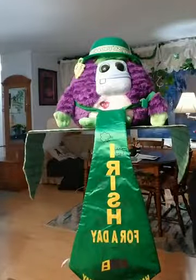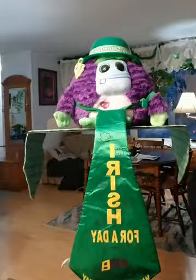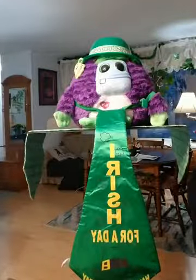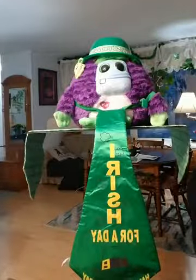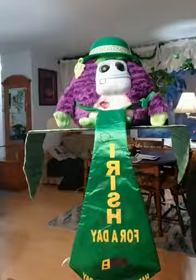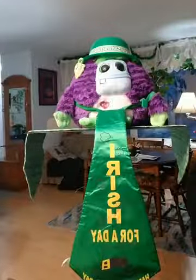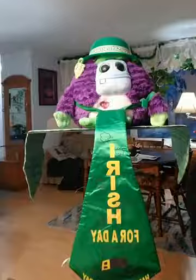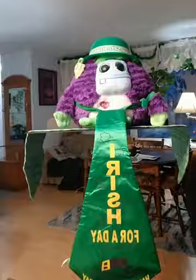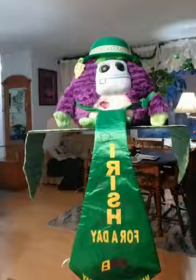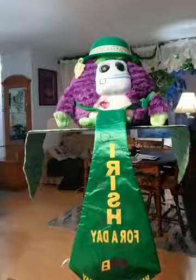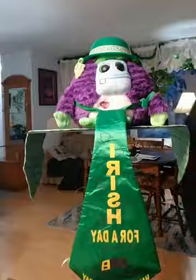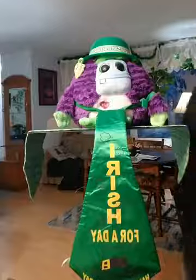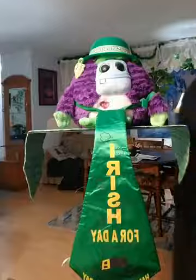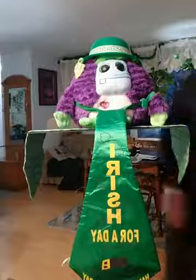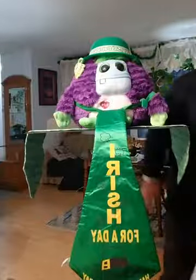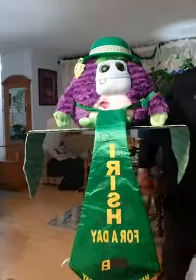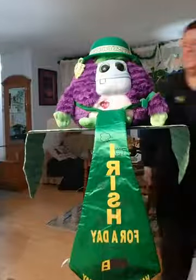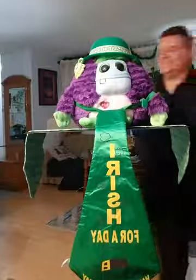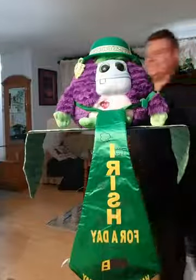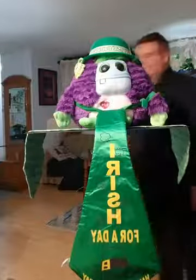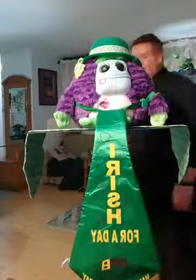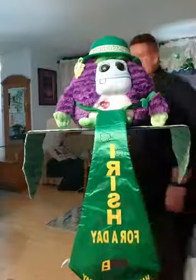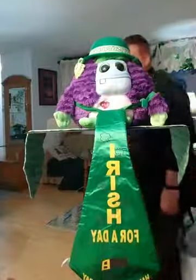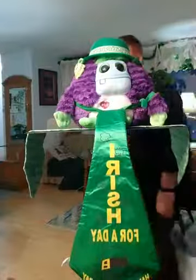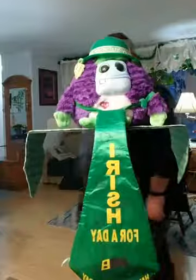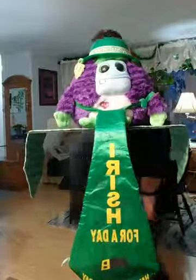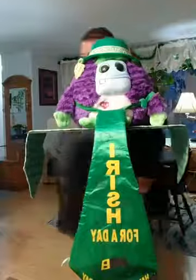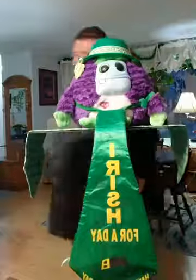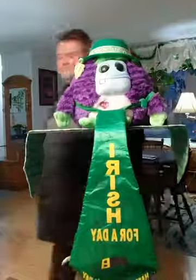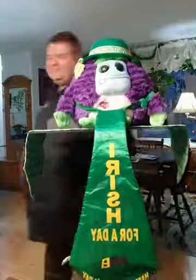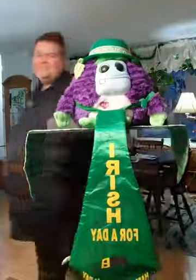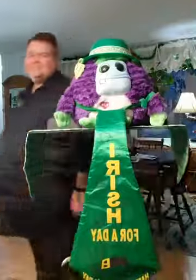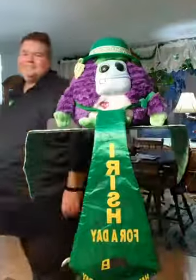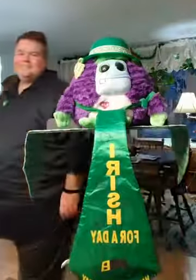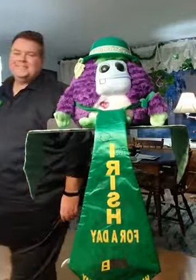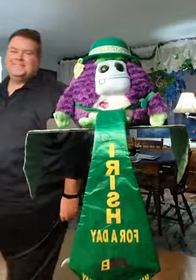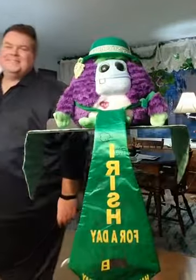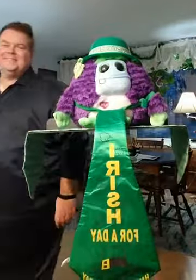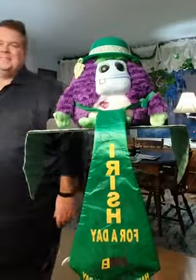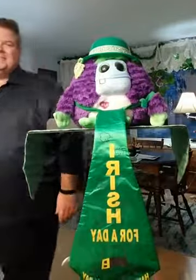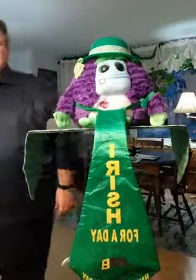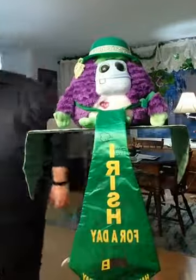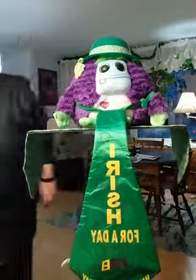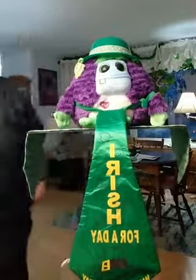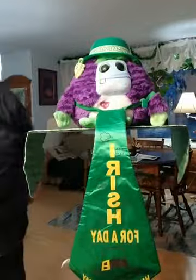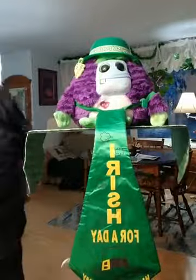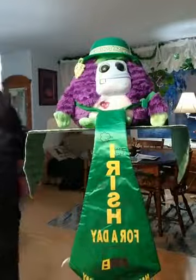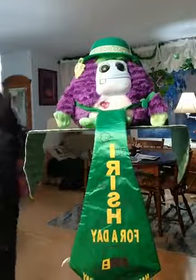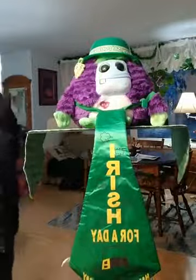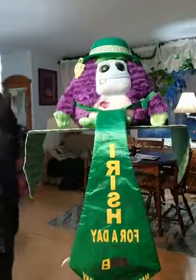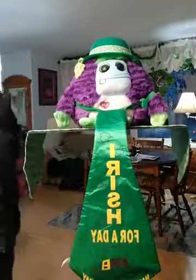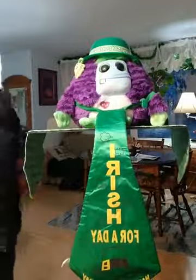and I shall sleep in peace until you come to